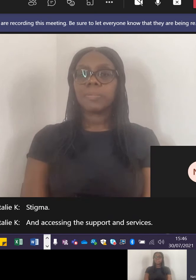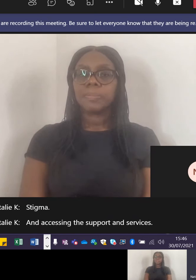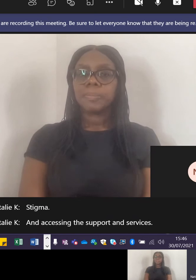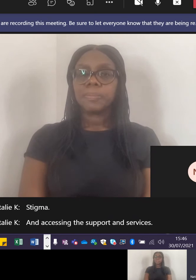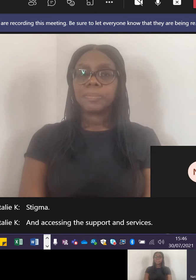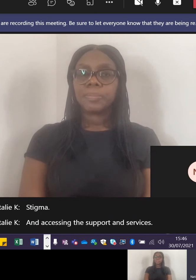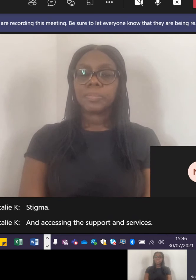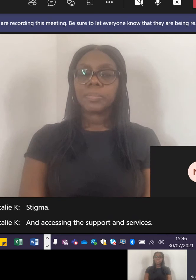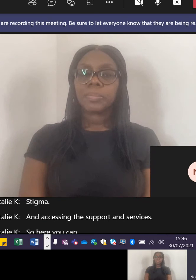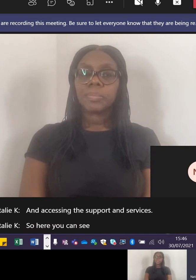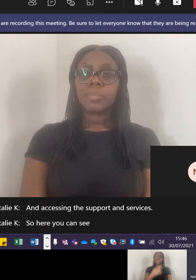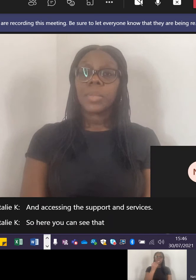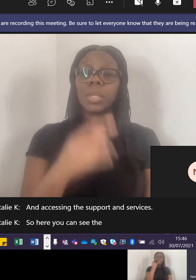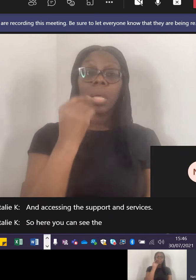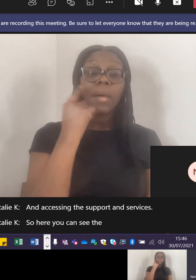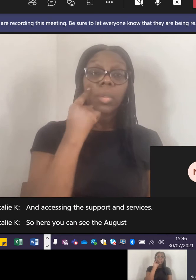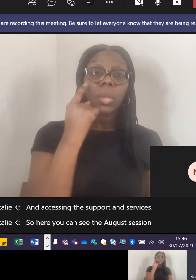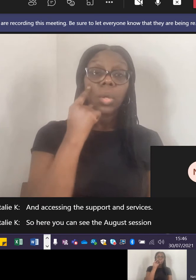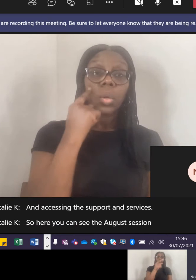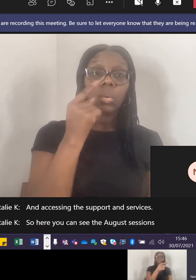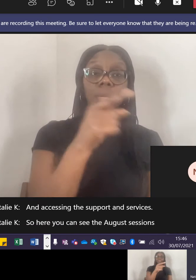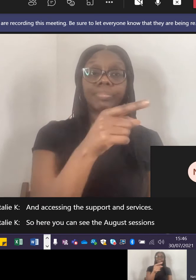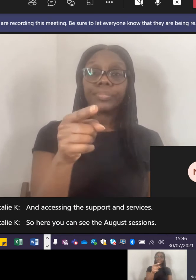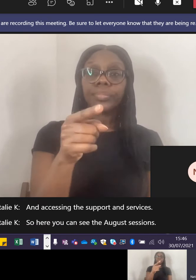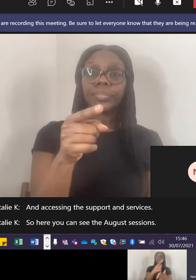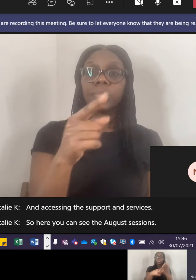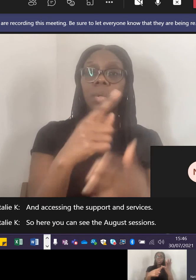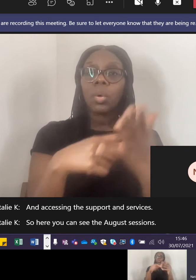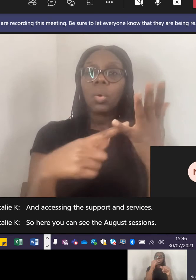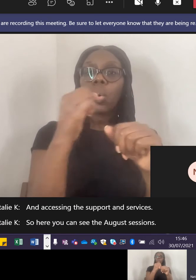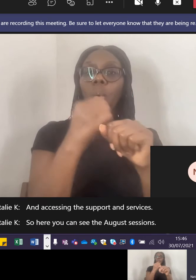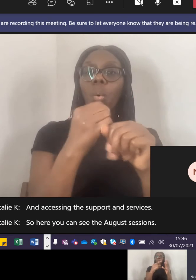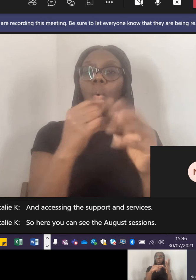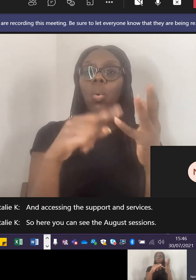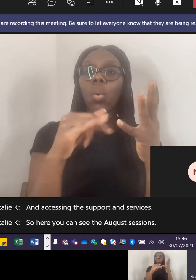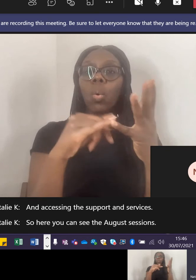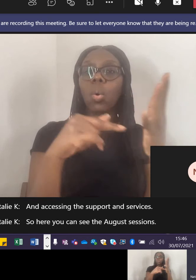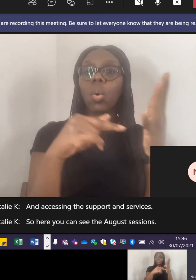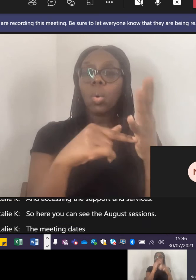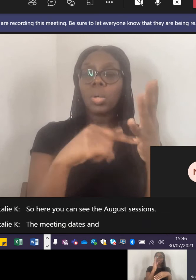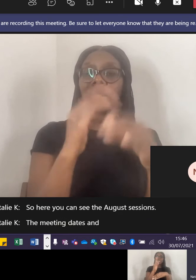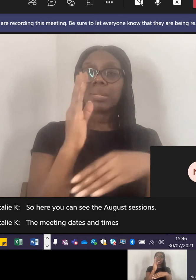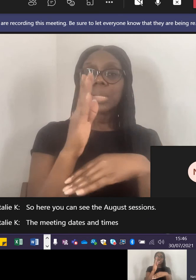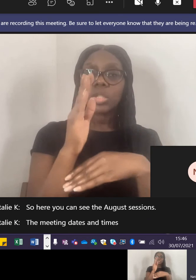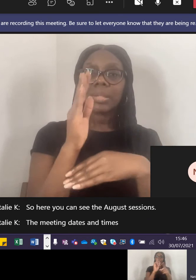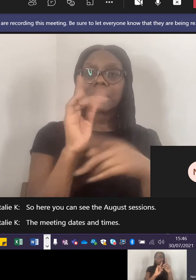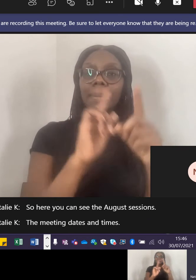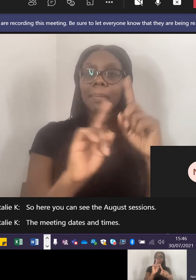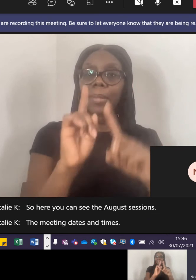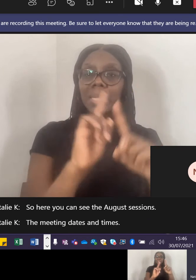So here you can see the August sessions, the meeting dates and times,